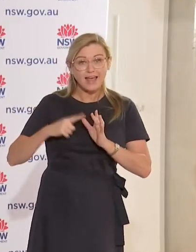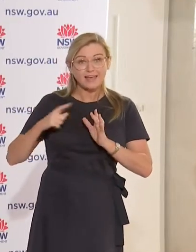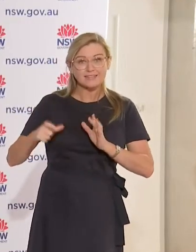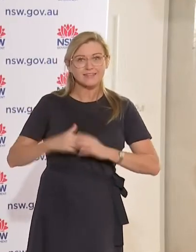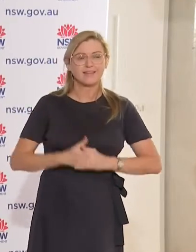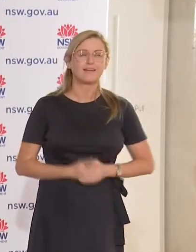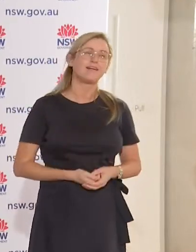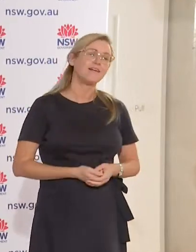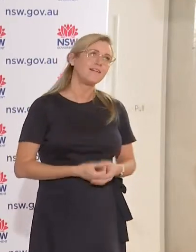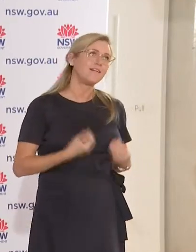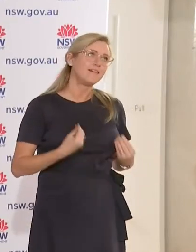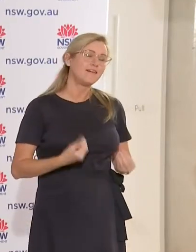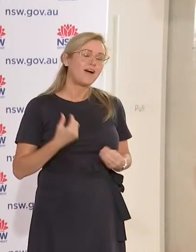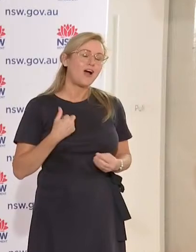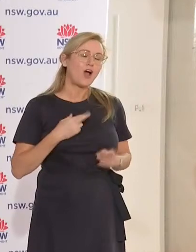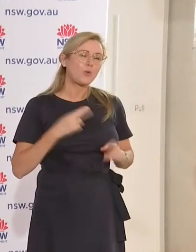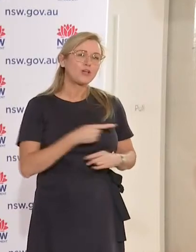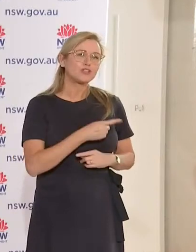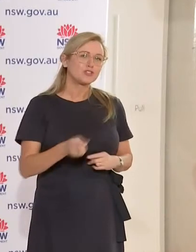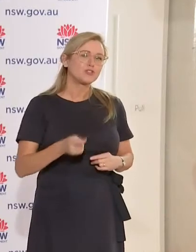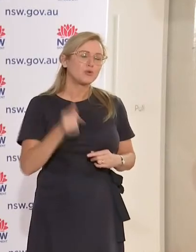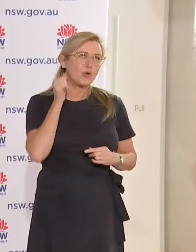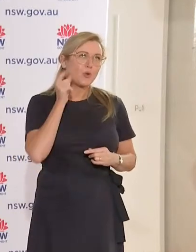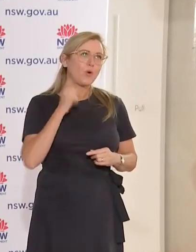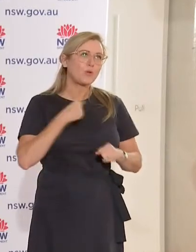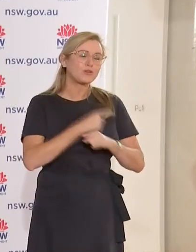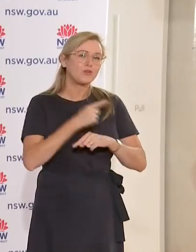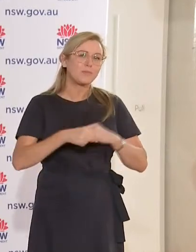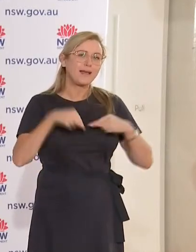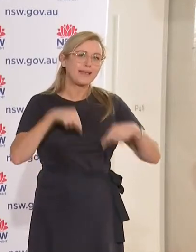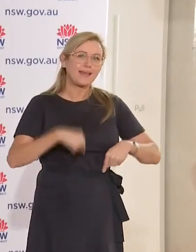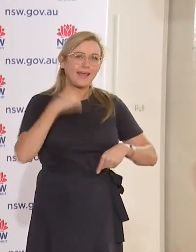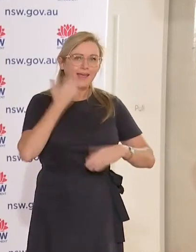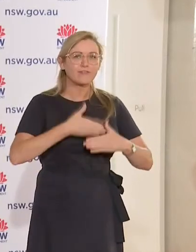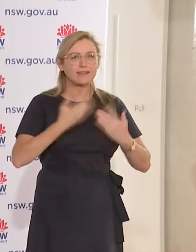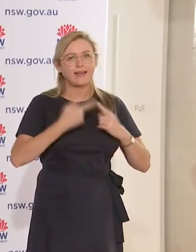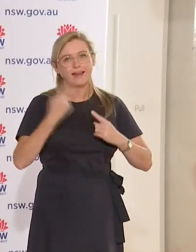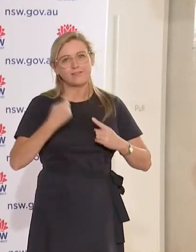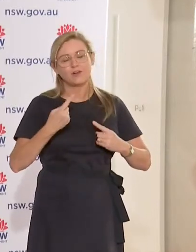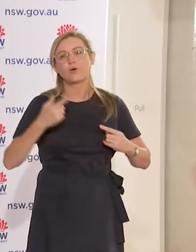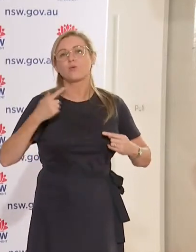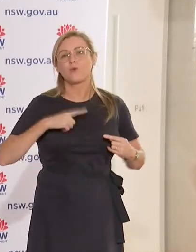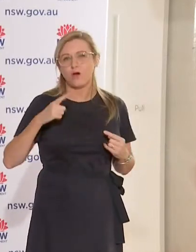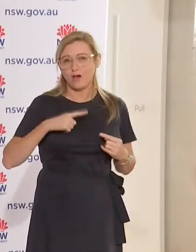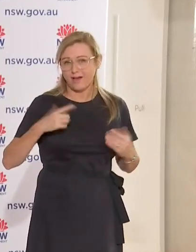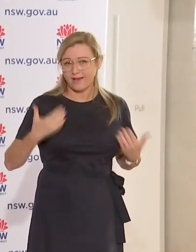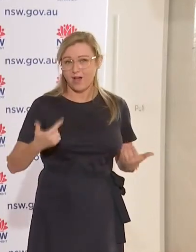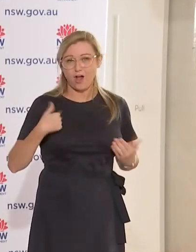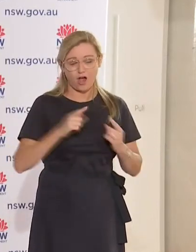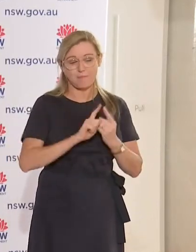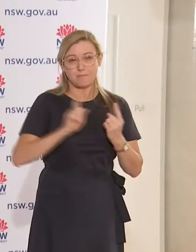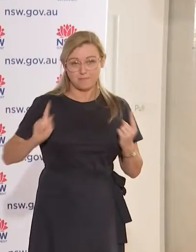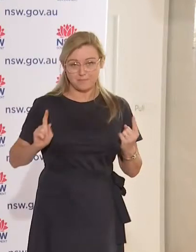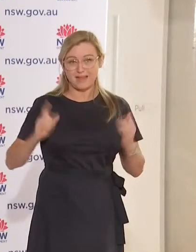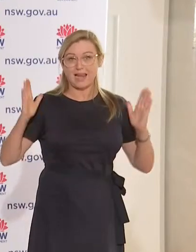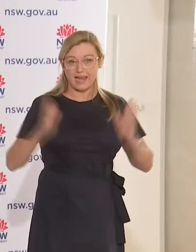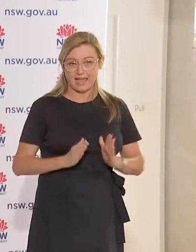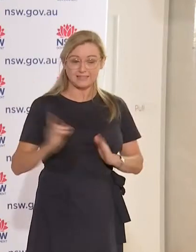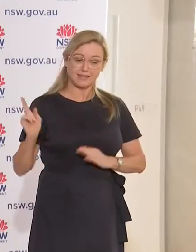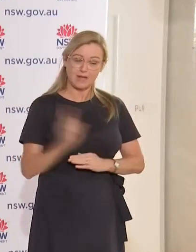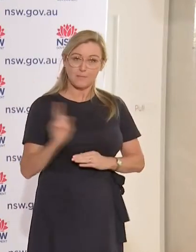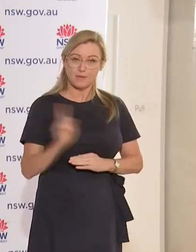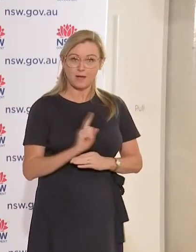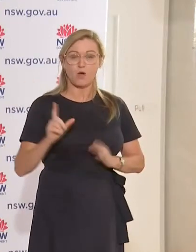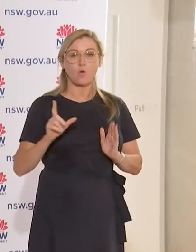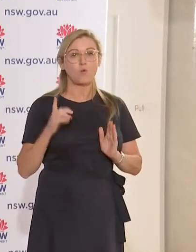about the ongoing 11 a.m. press conferences. This is all about making sure that we provide good government to the